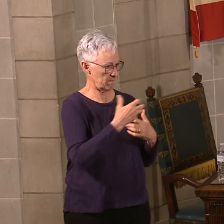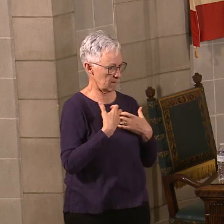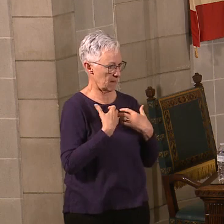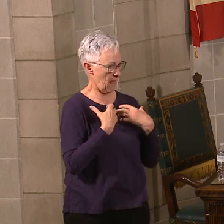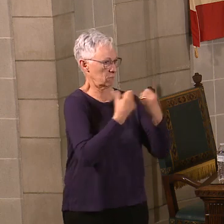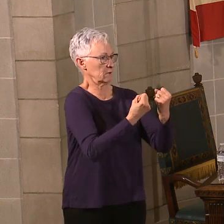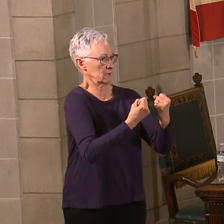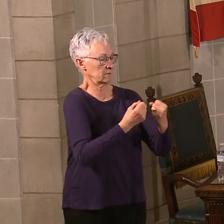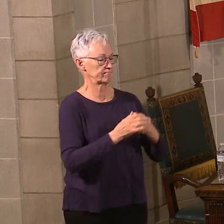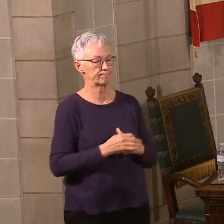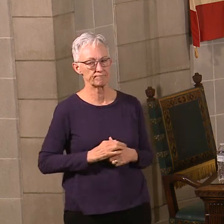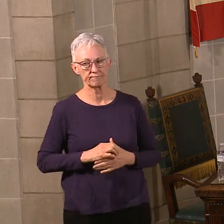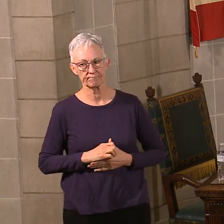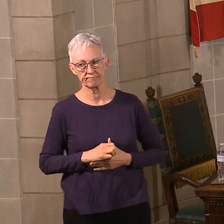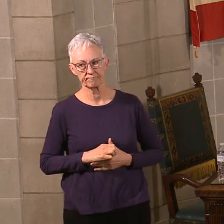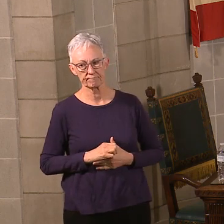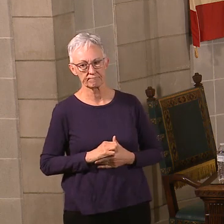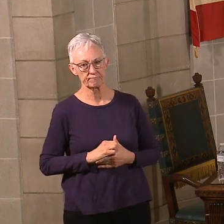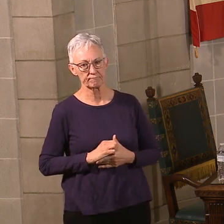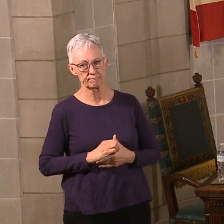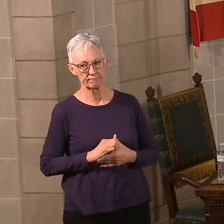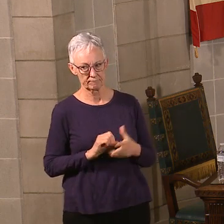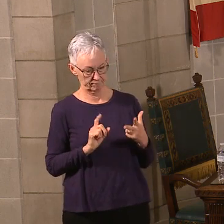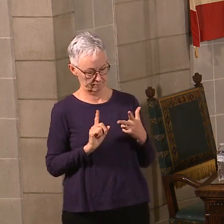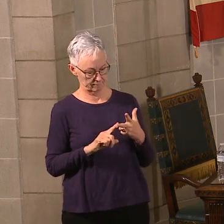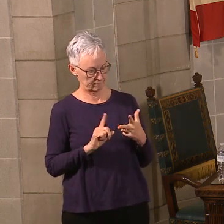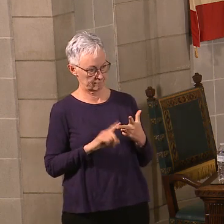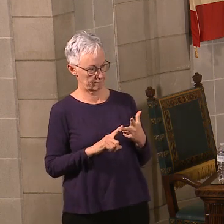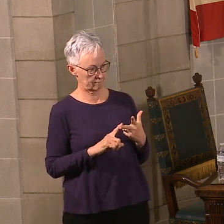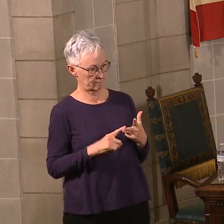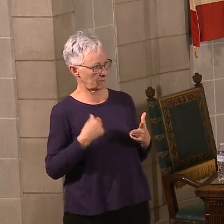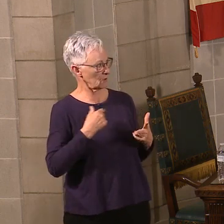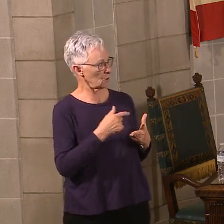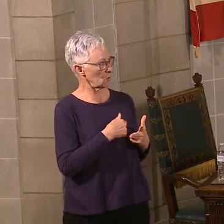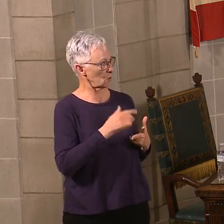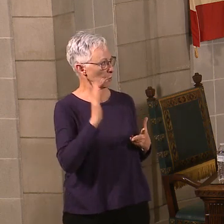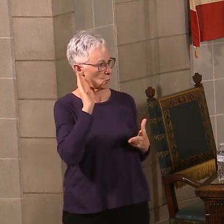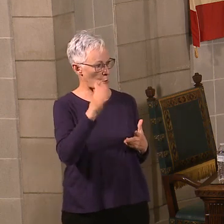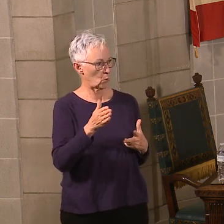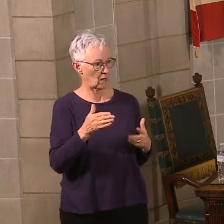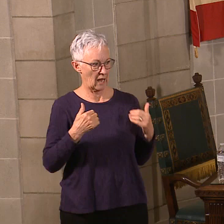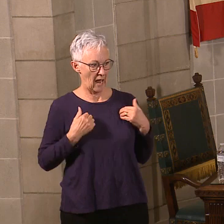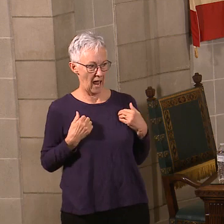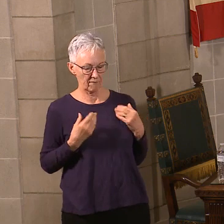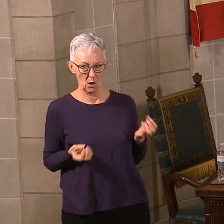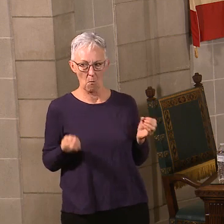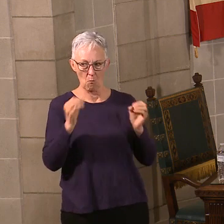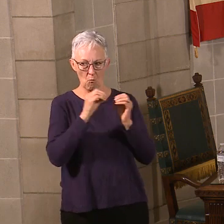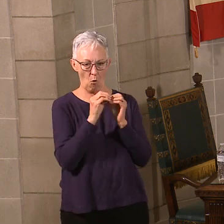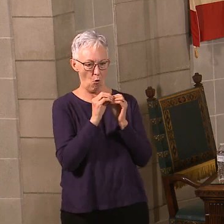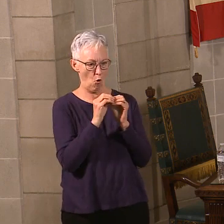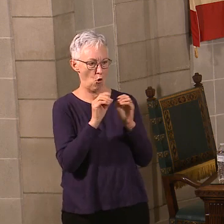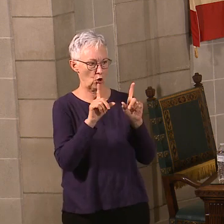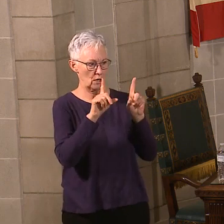third thing is we are going to be gearing up testing. So we're going to be taking